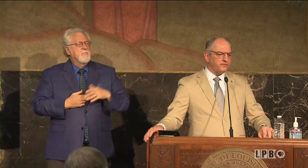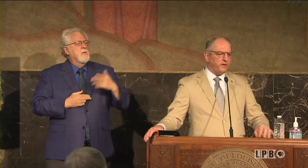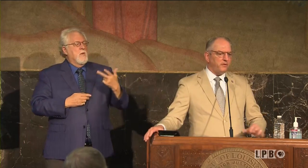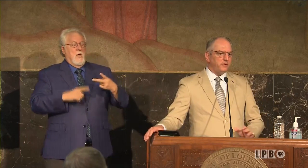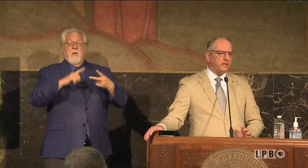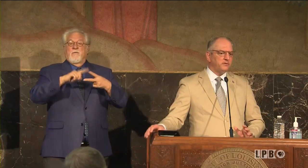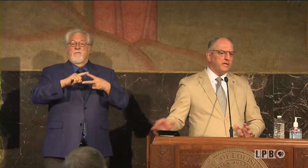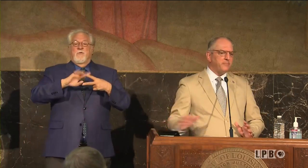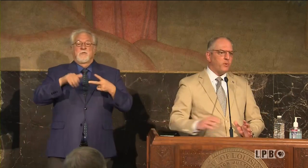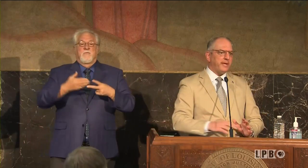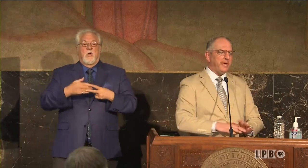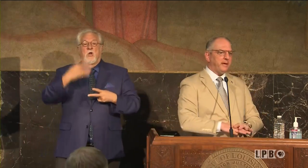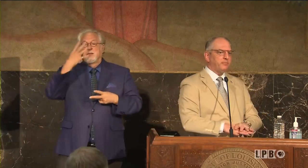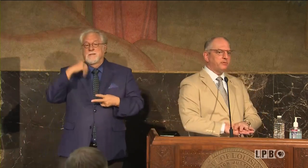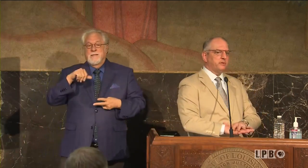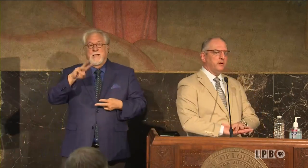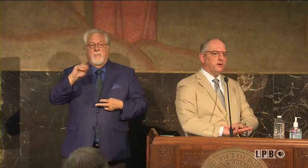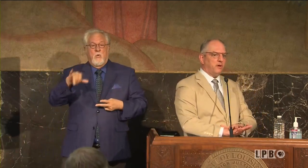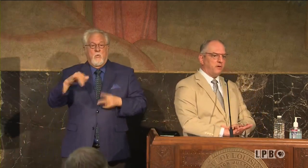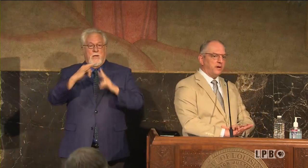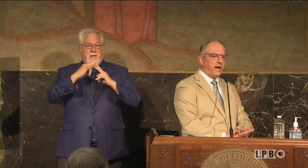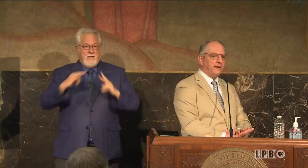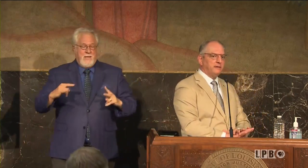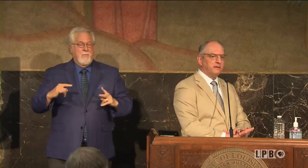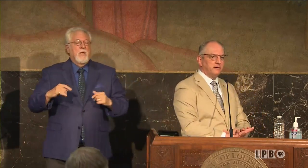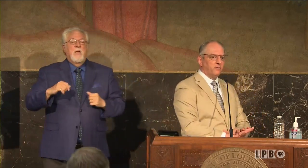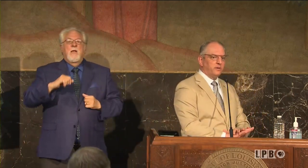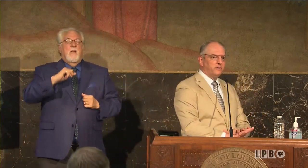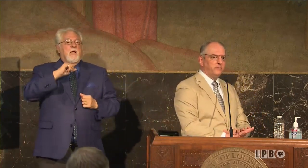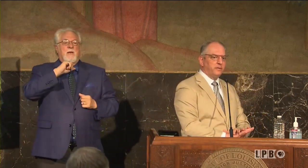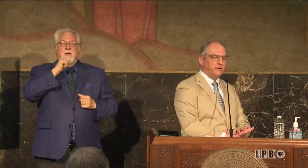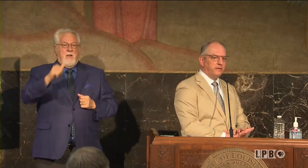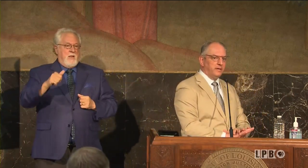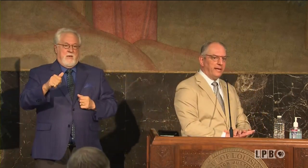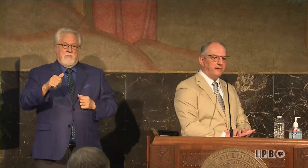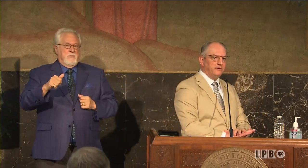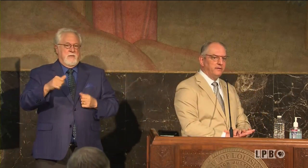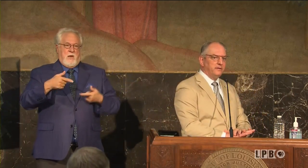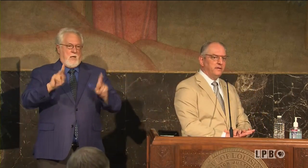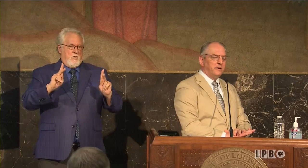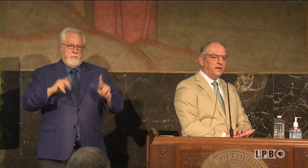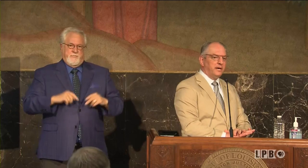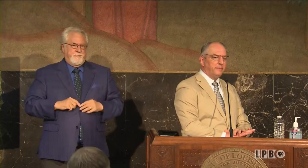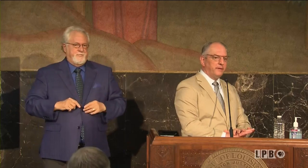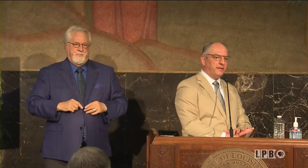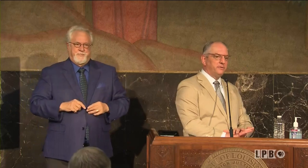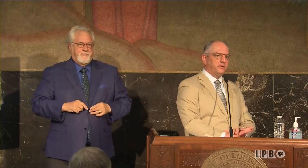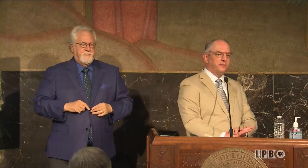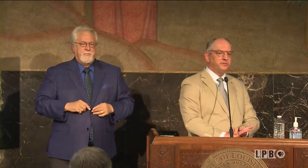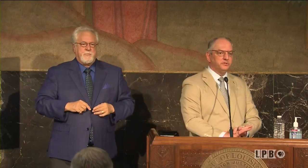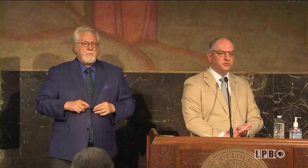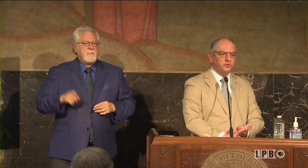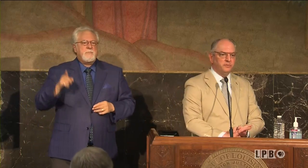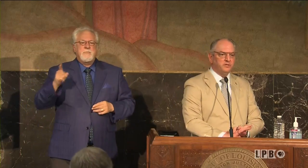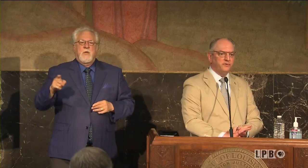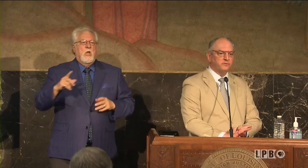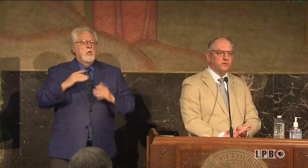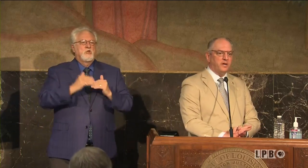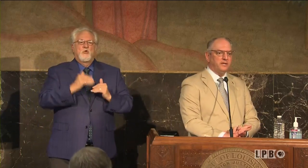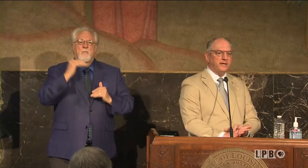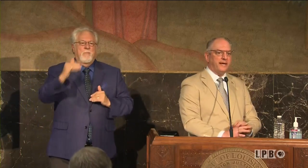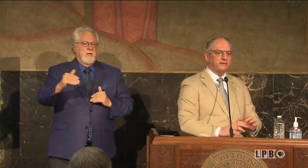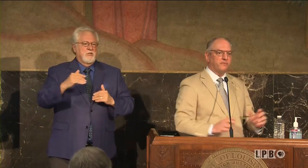first of all, sleepaway camps are not going to be allowed. There's just too much